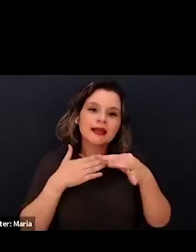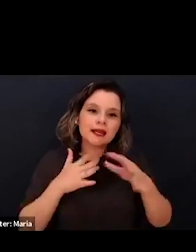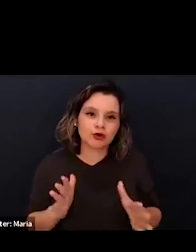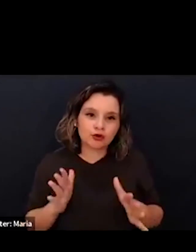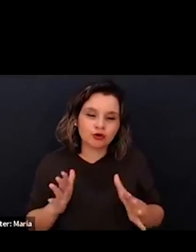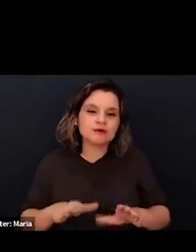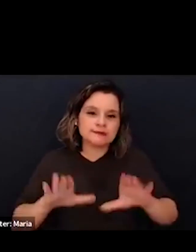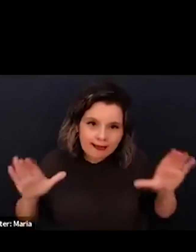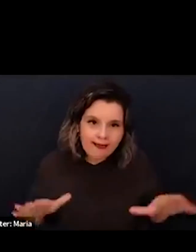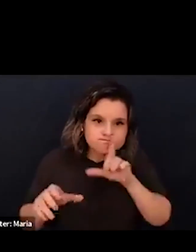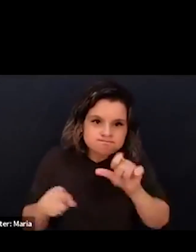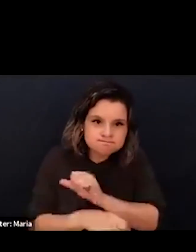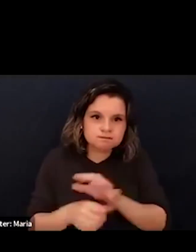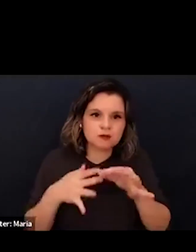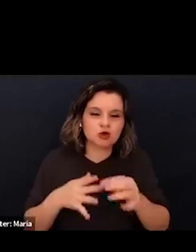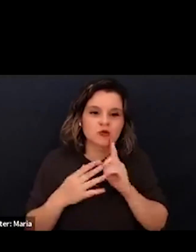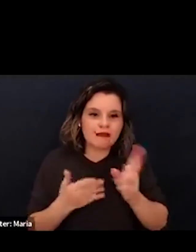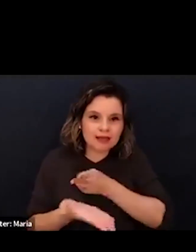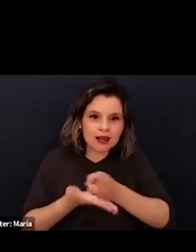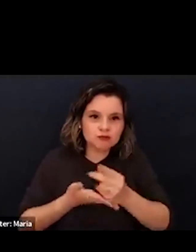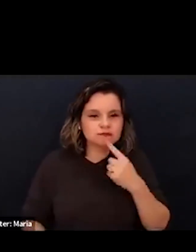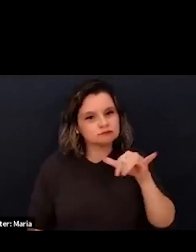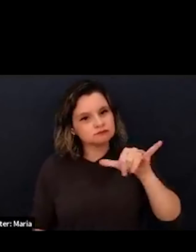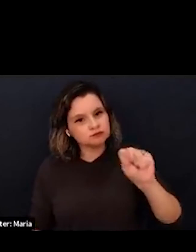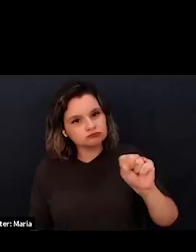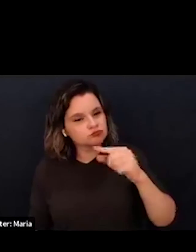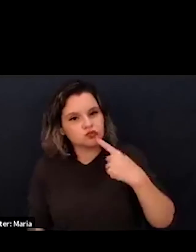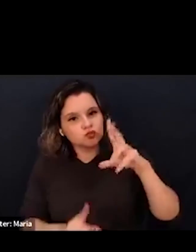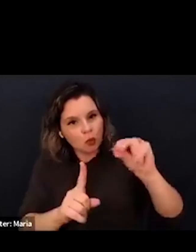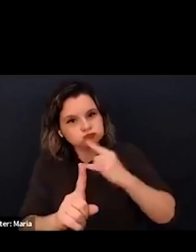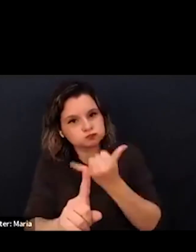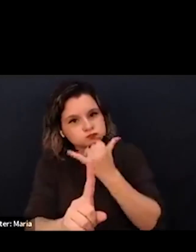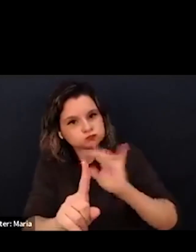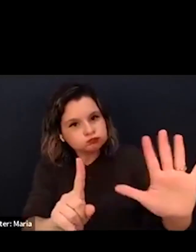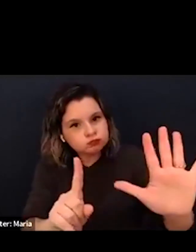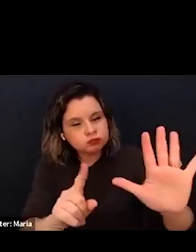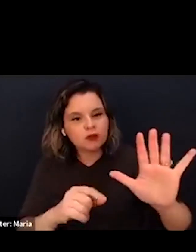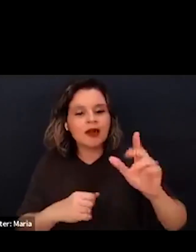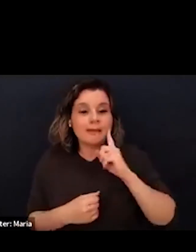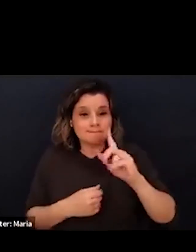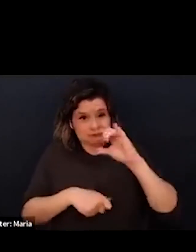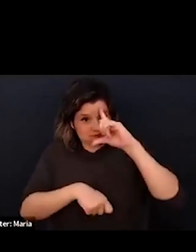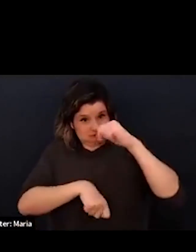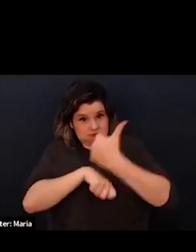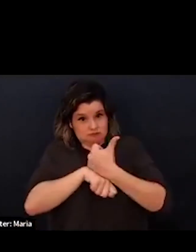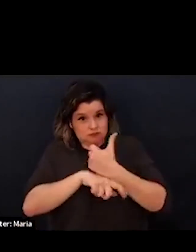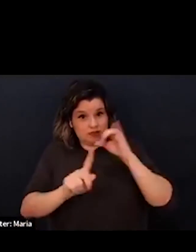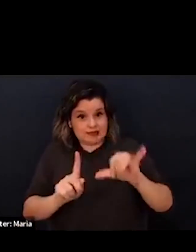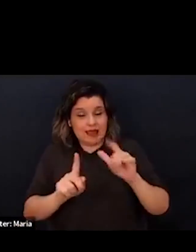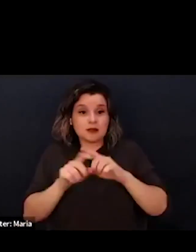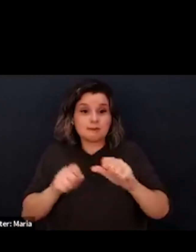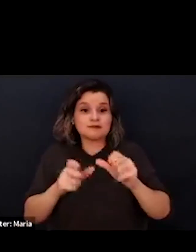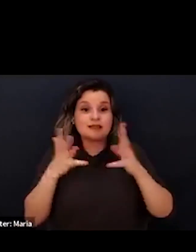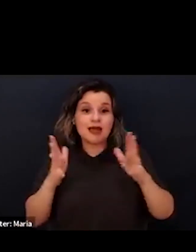act of leadership because you have the integrity to say that's wrong and I'm not going to remain silent. And by framing it aspirationally and positively, a lot of men